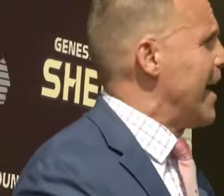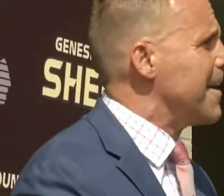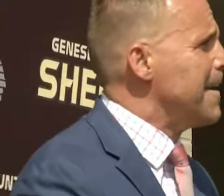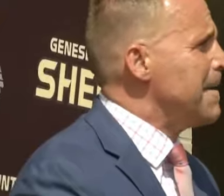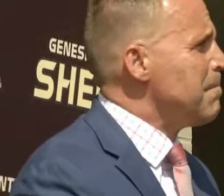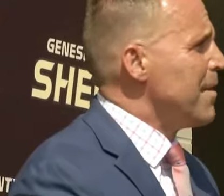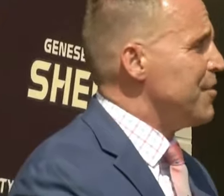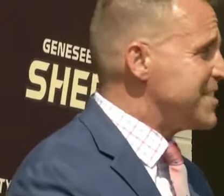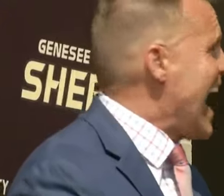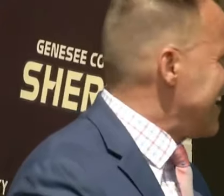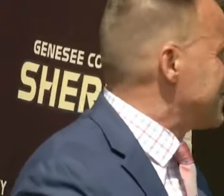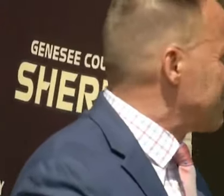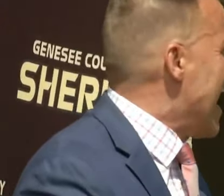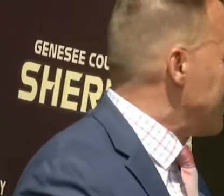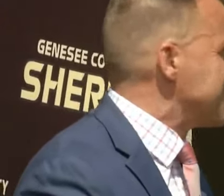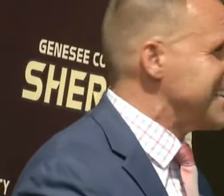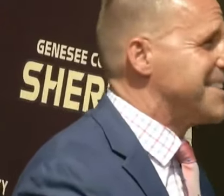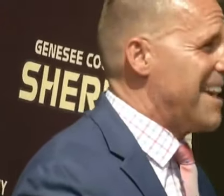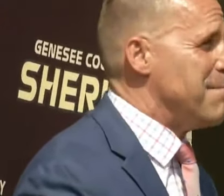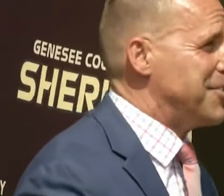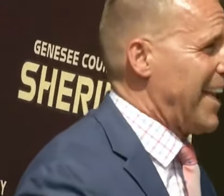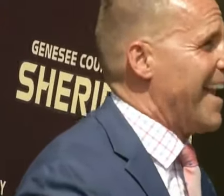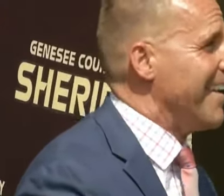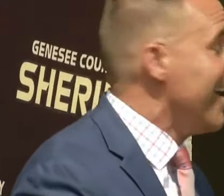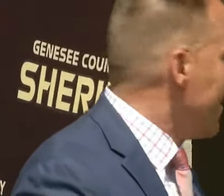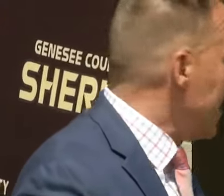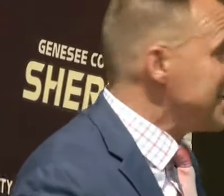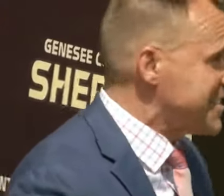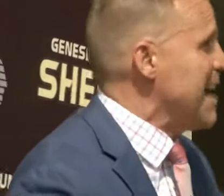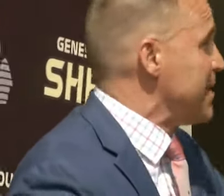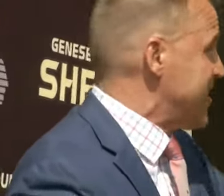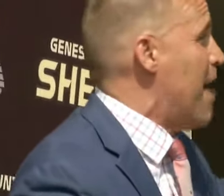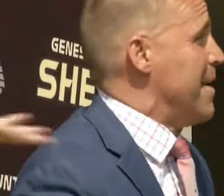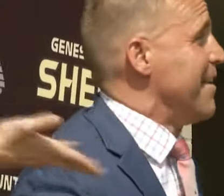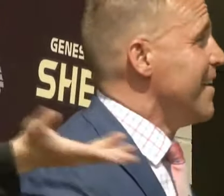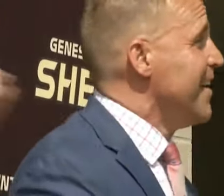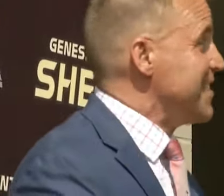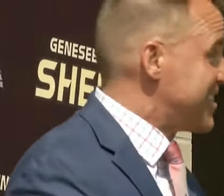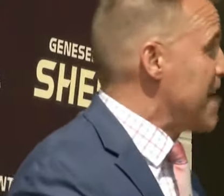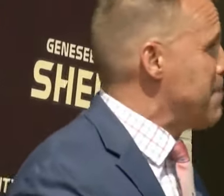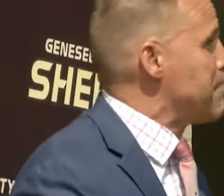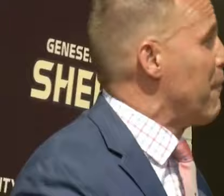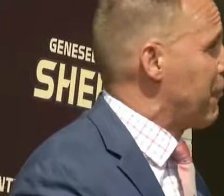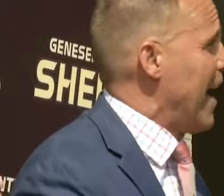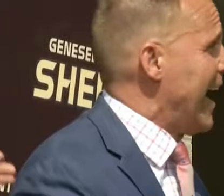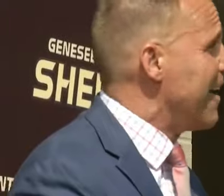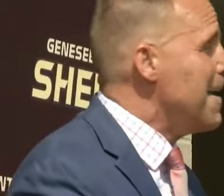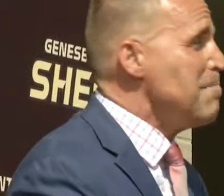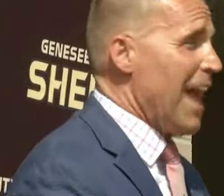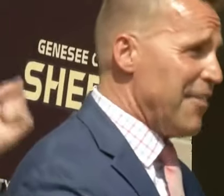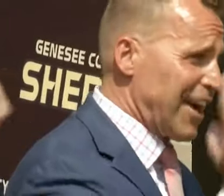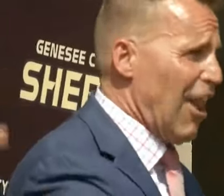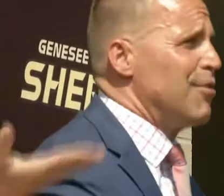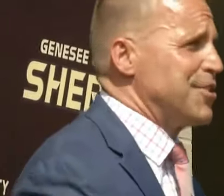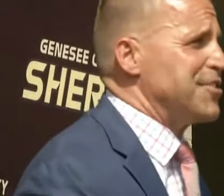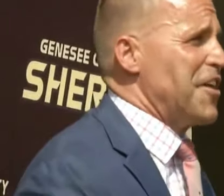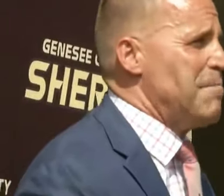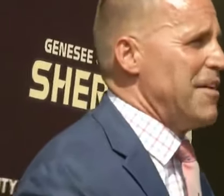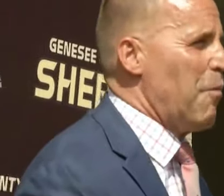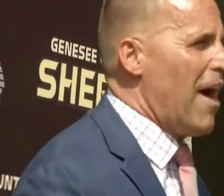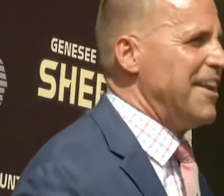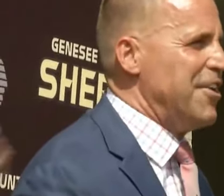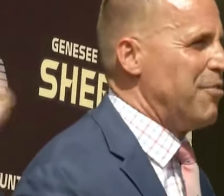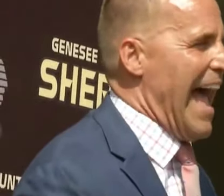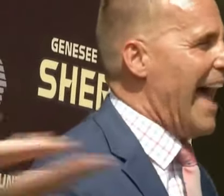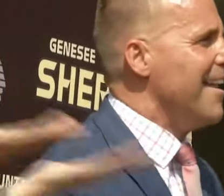set free. There's 82 counties in the state of Michigan, and this team is coming to set people free. And the closer is